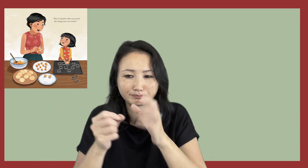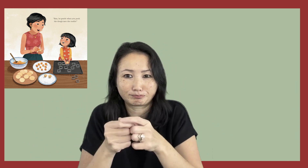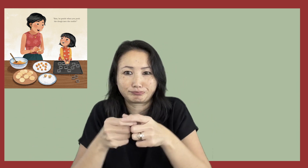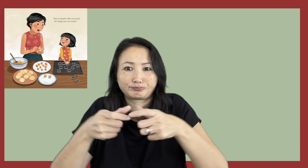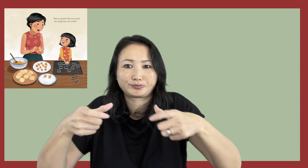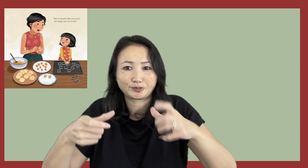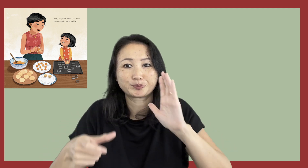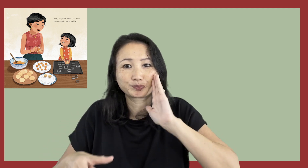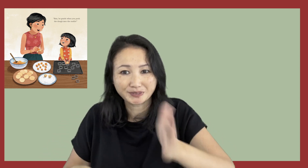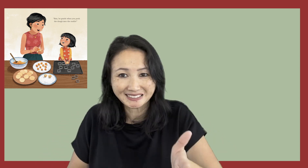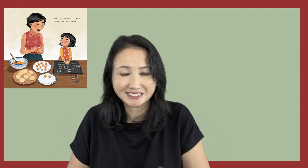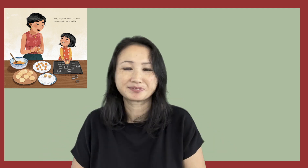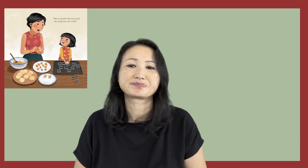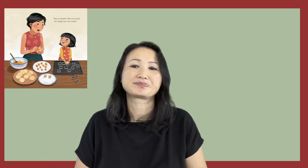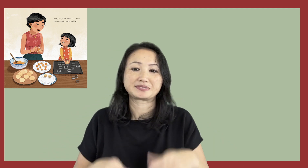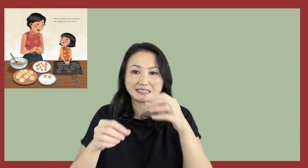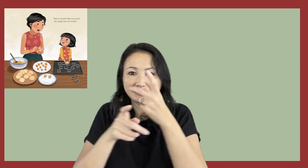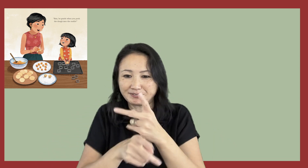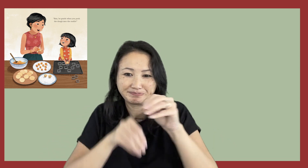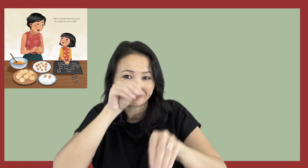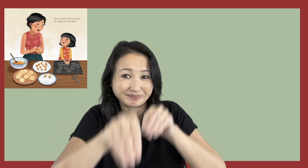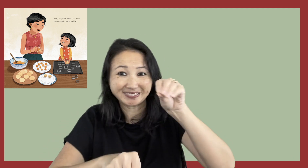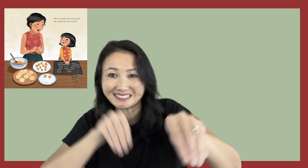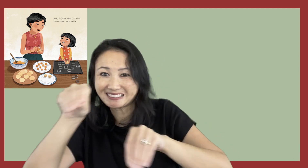Then we'll bake it and it'll grow.